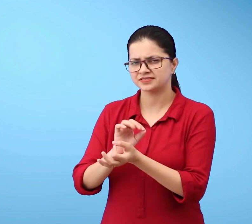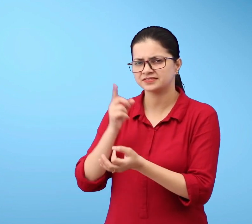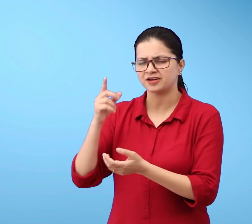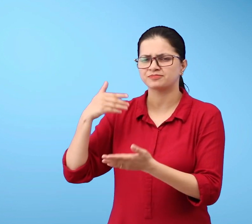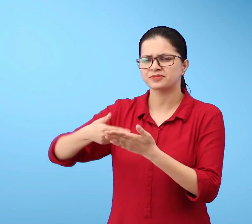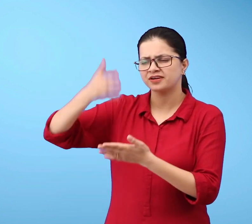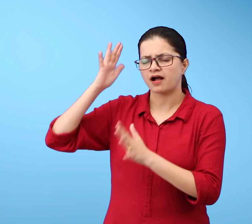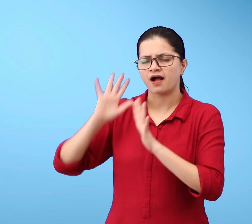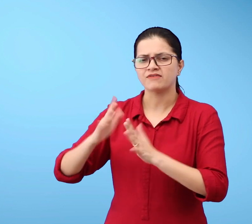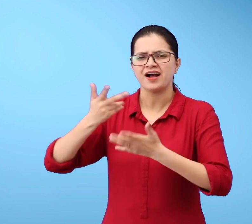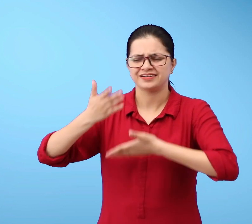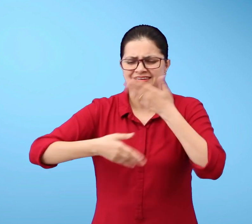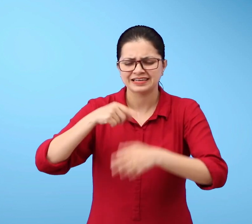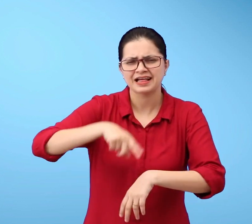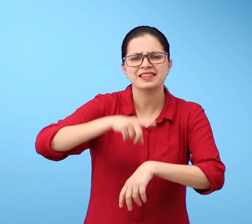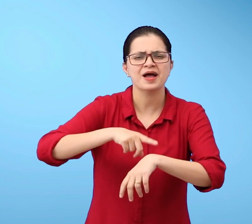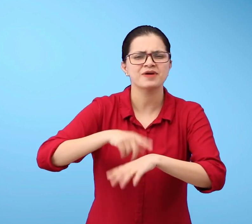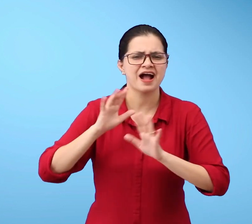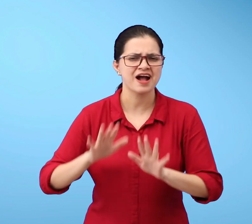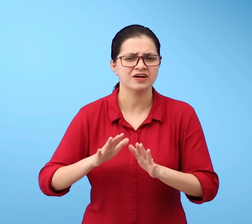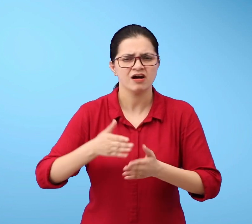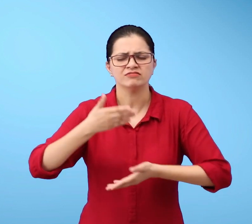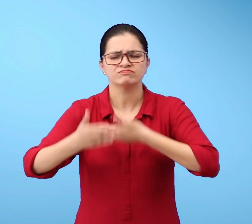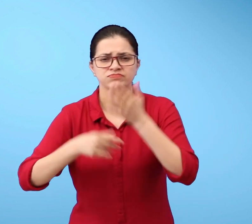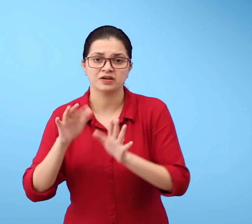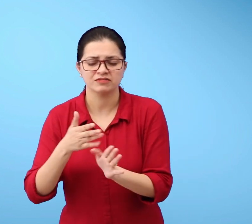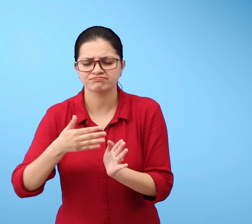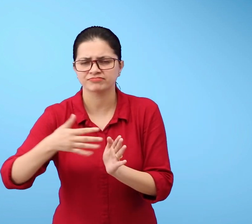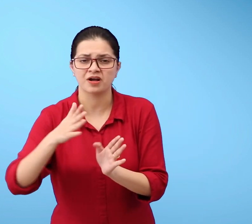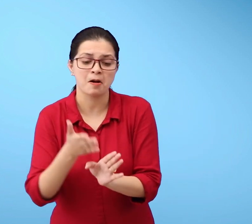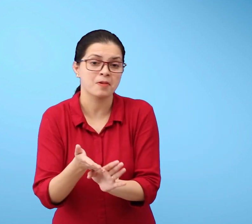Around the time that the Buddha was preaching, and perhaps a little earlier,